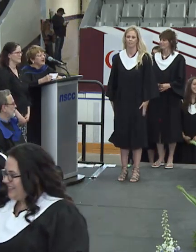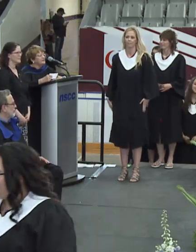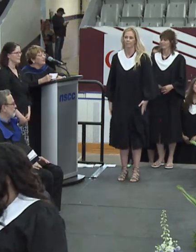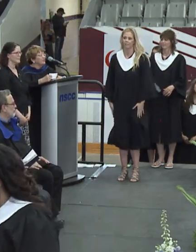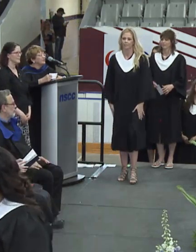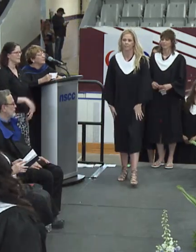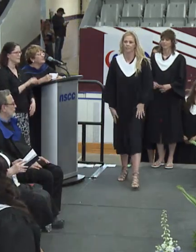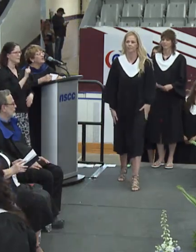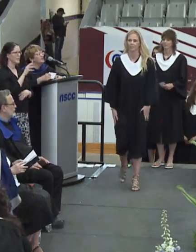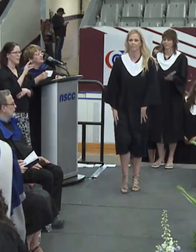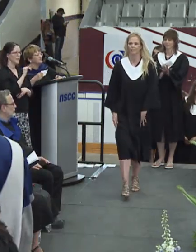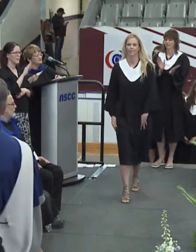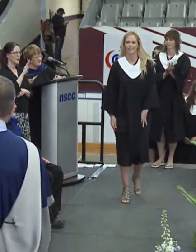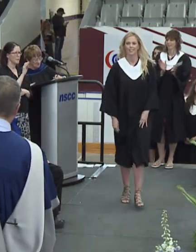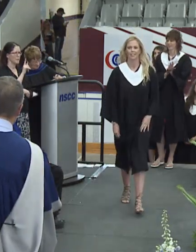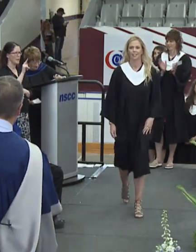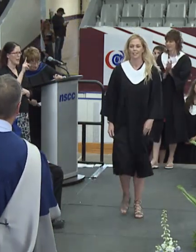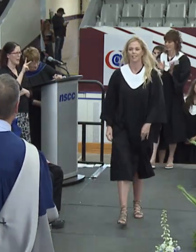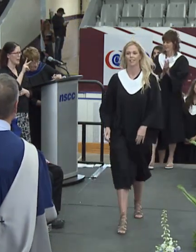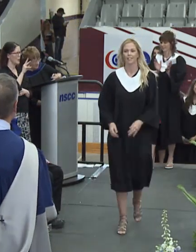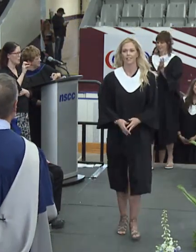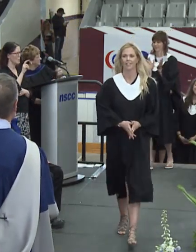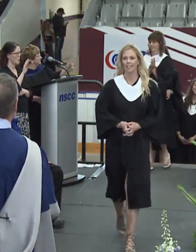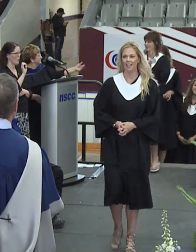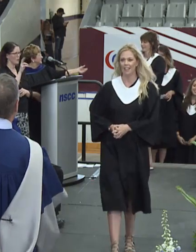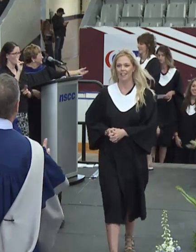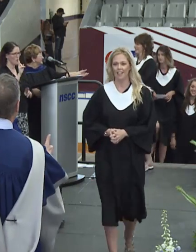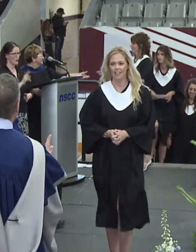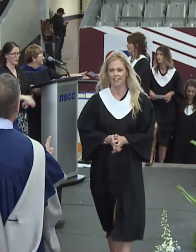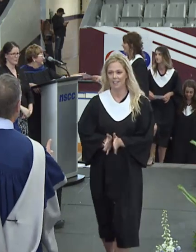Amy Blackmore with honors.